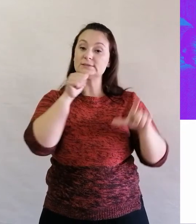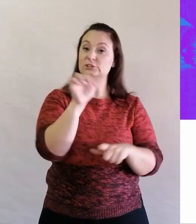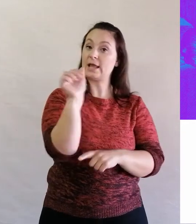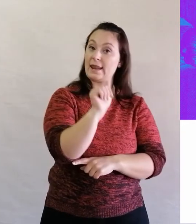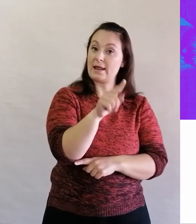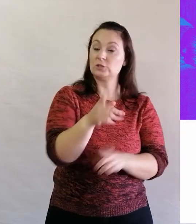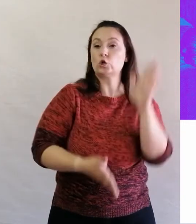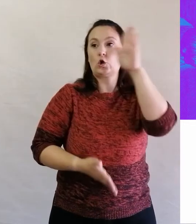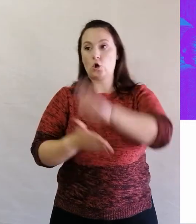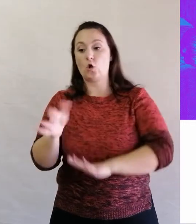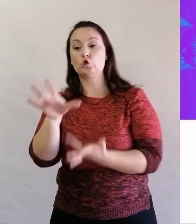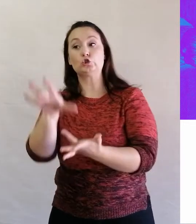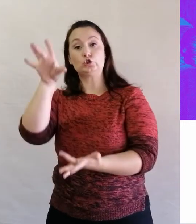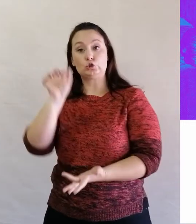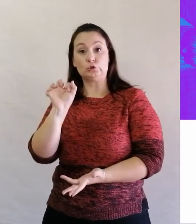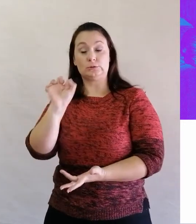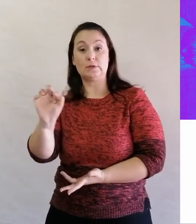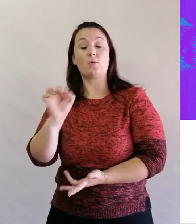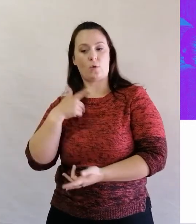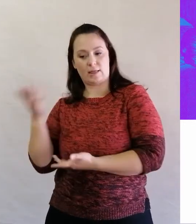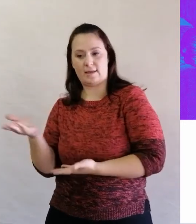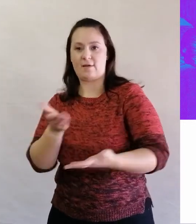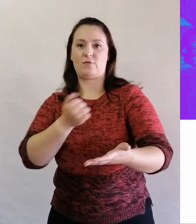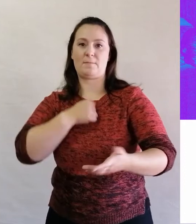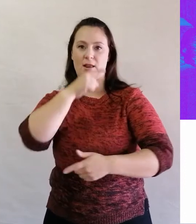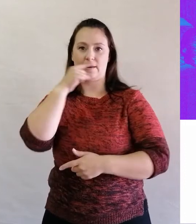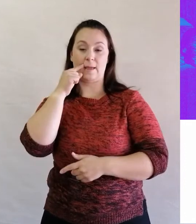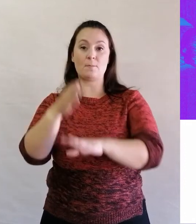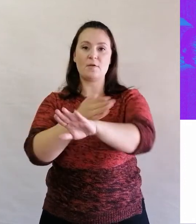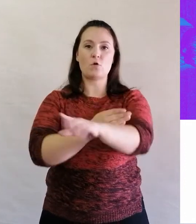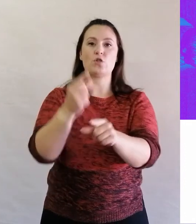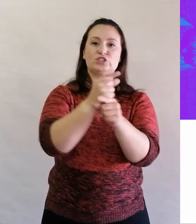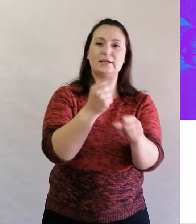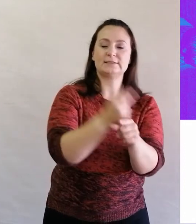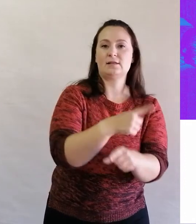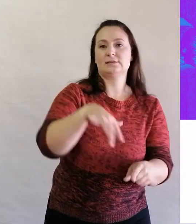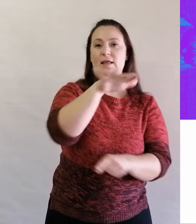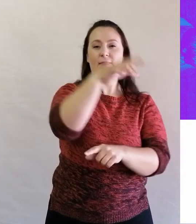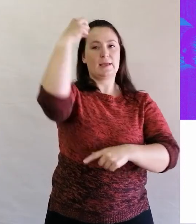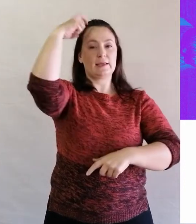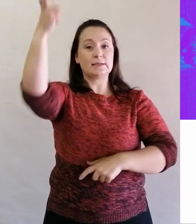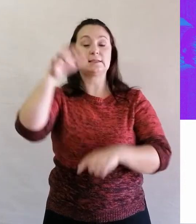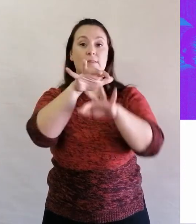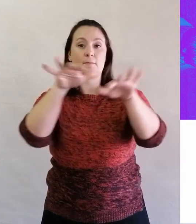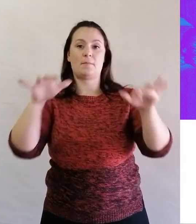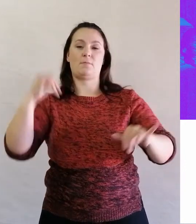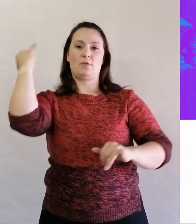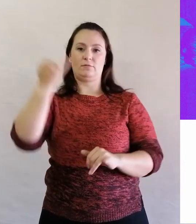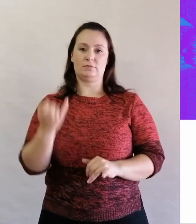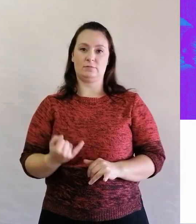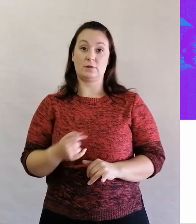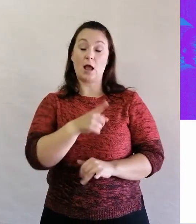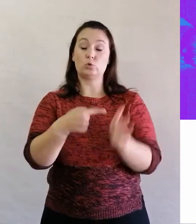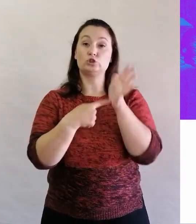is a chosen instrument of mine to carry my name before the Gentiles and kings and the children of Israel. For I will show him how much he